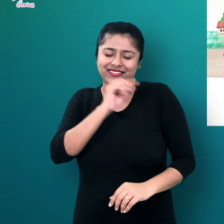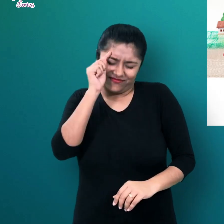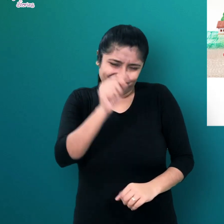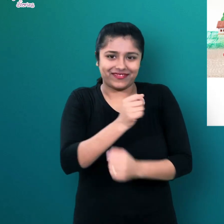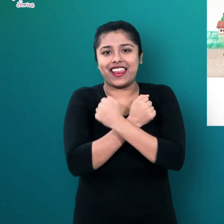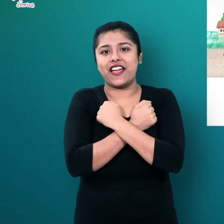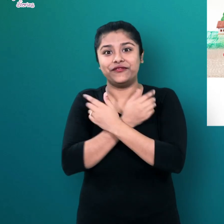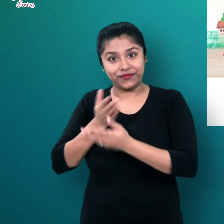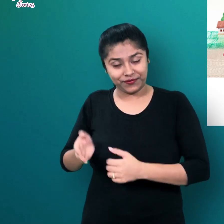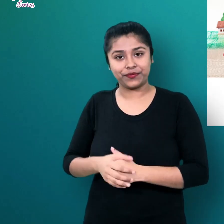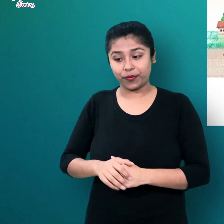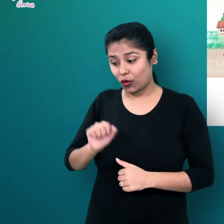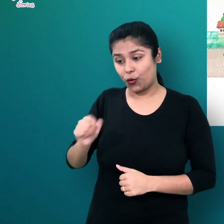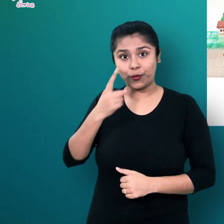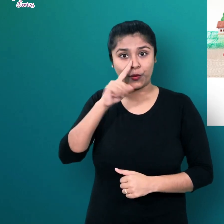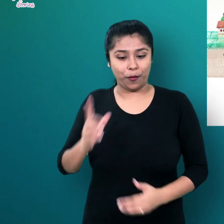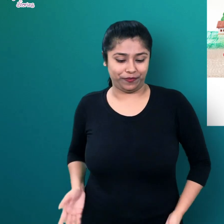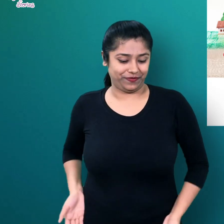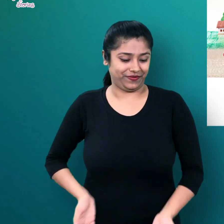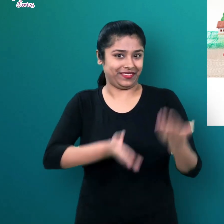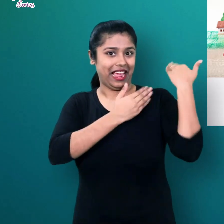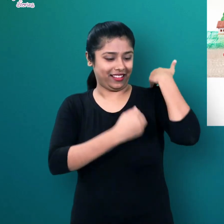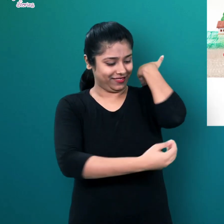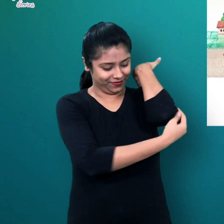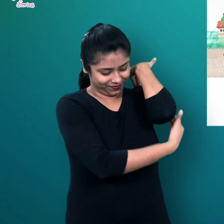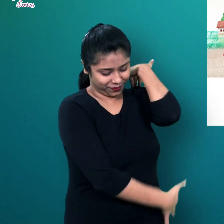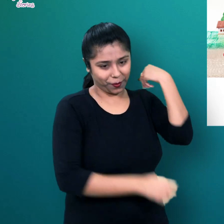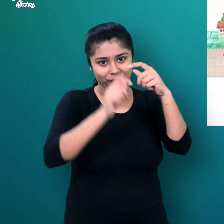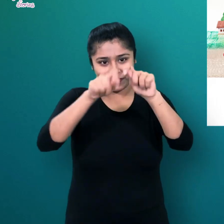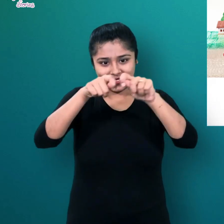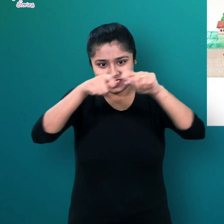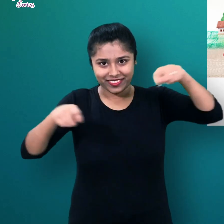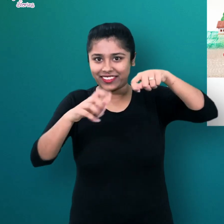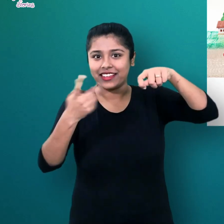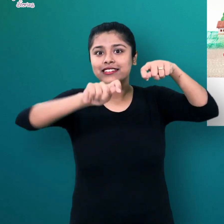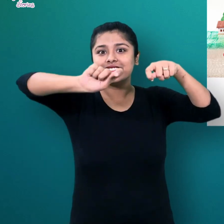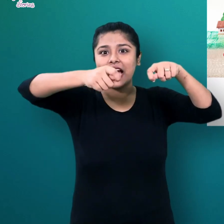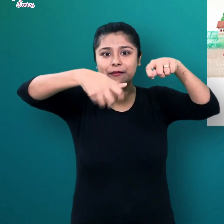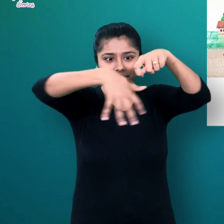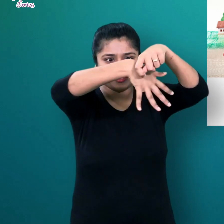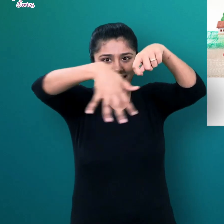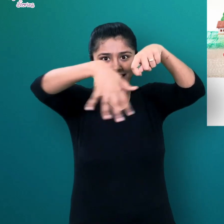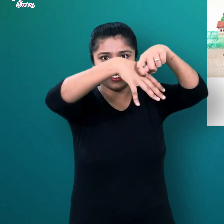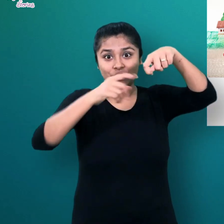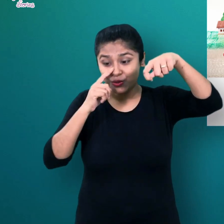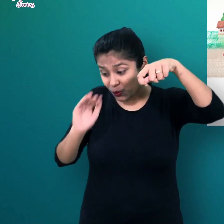happy. The key bunch Mummy kept tied to her sari was Manju's favorite toy.